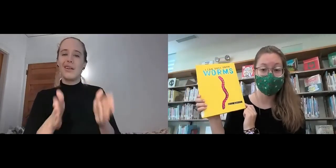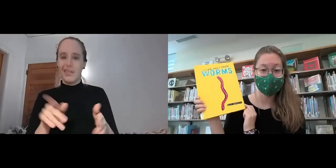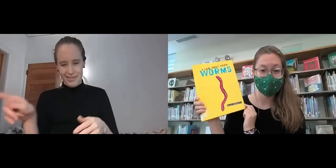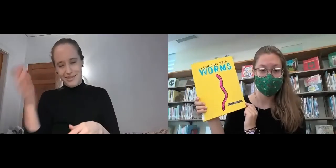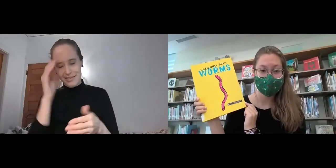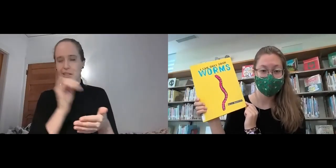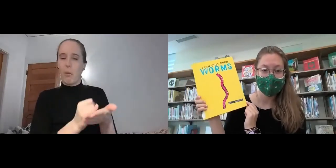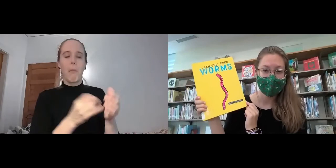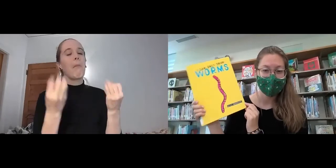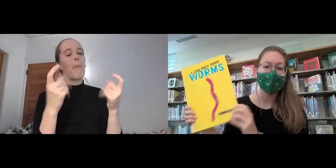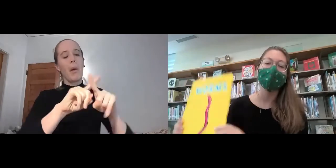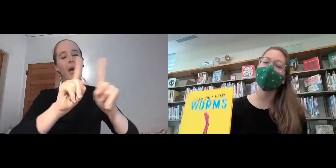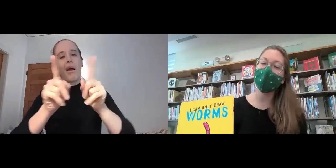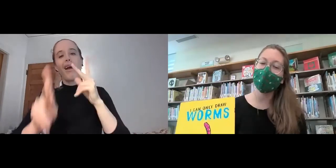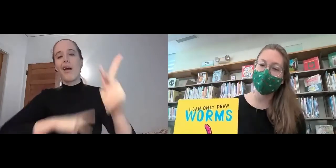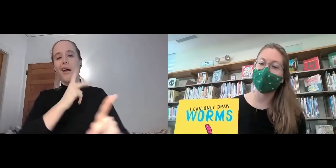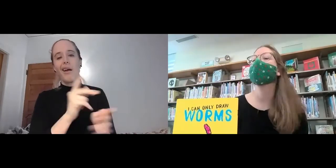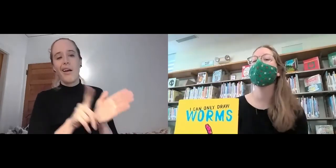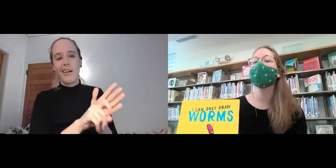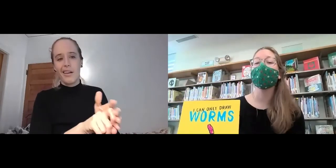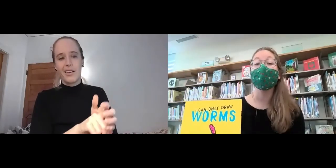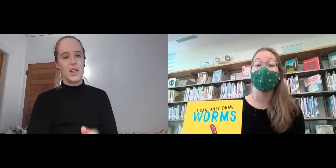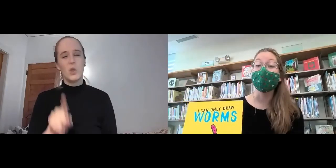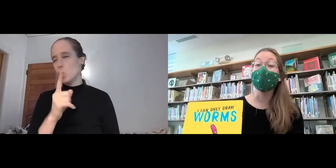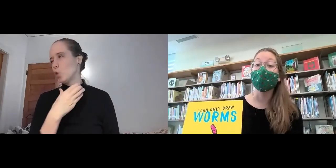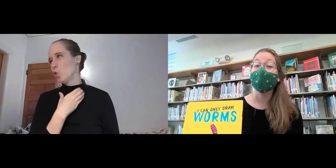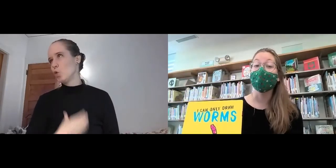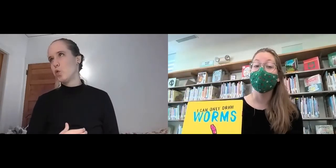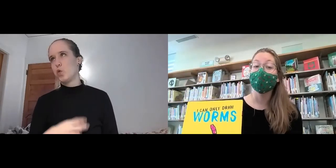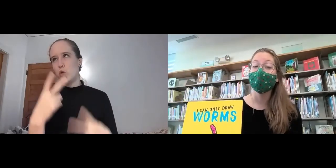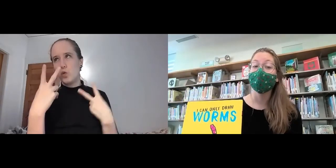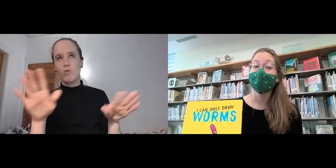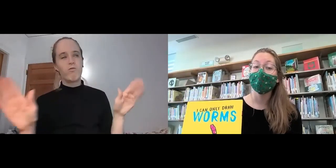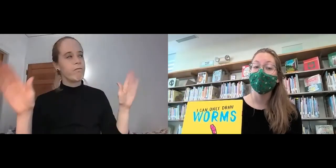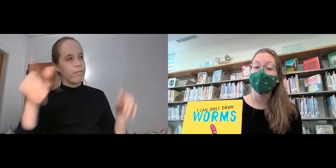draw? I do wish I'd seen the flying unicorn.